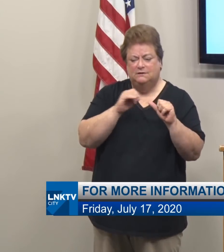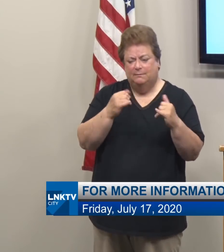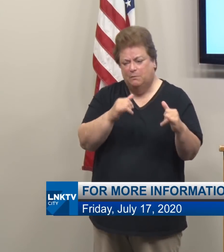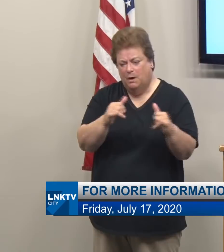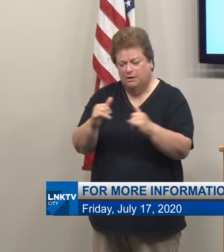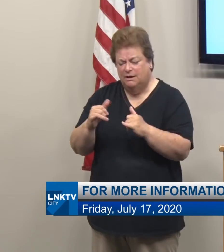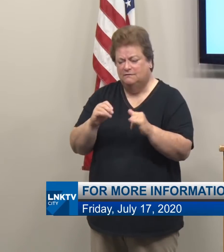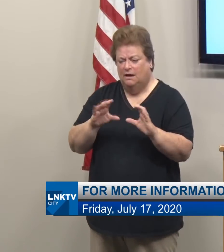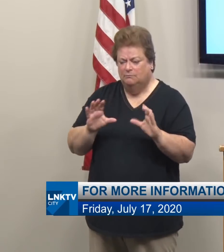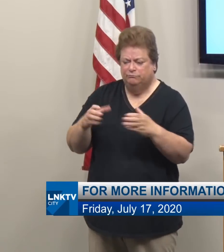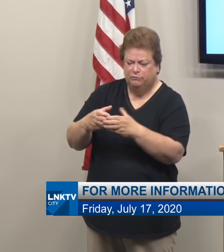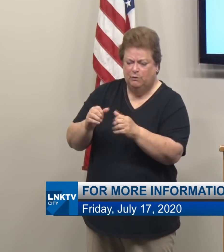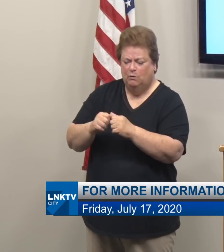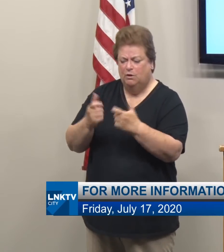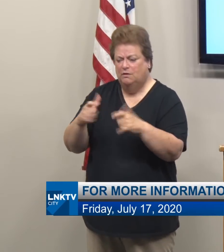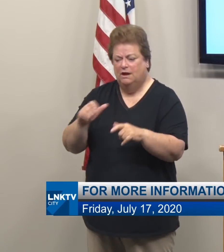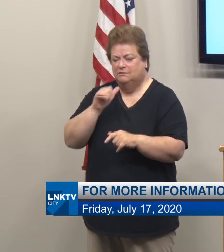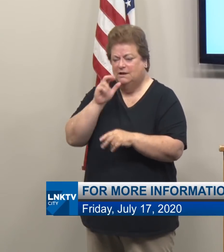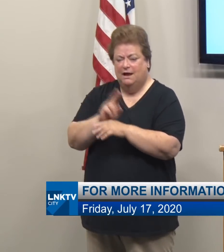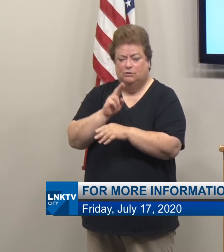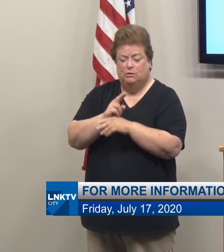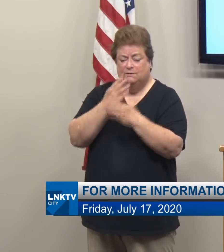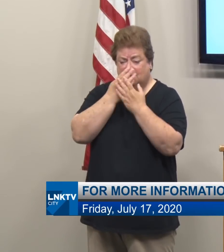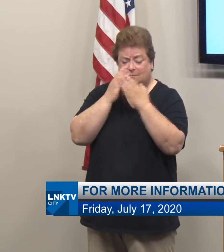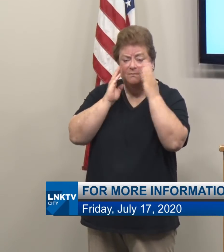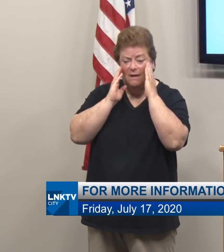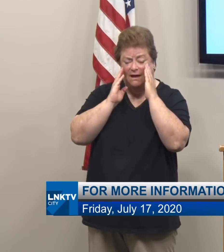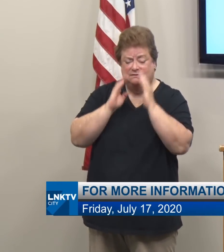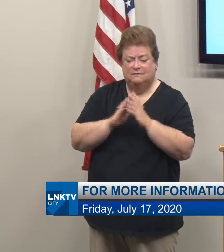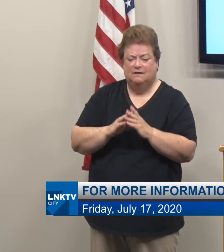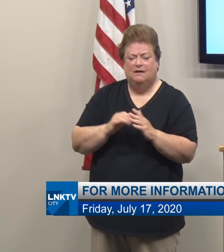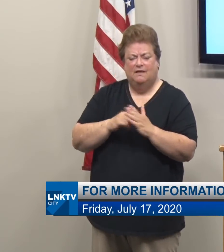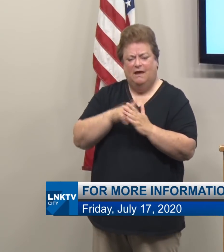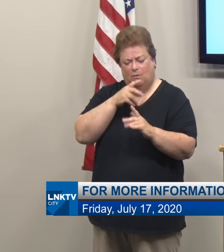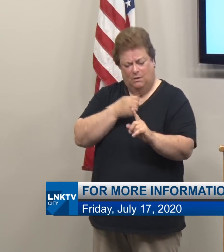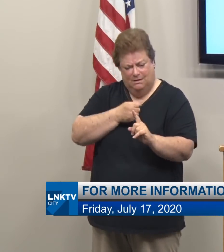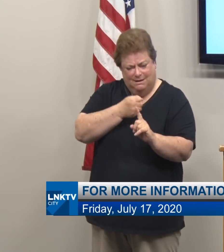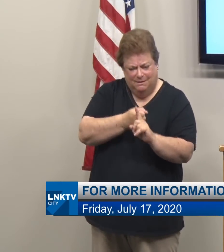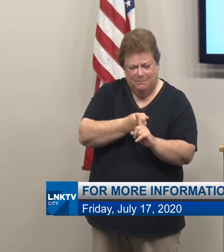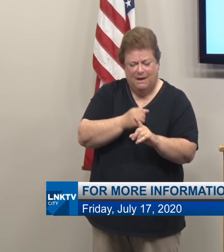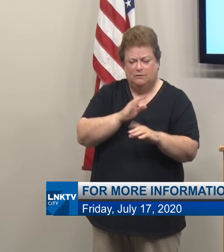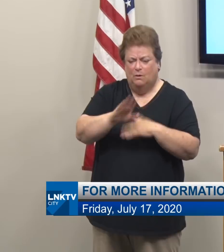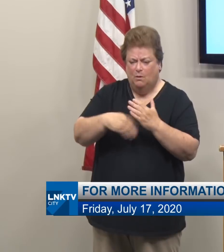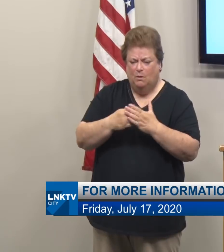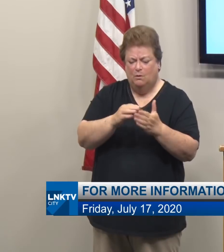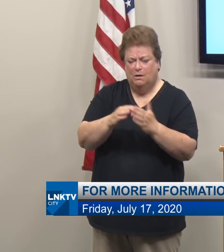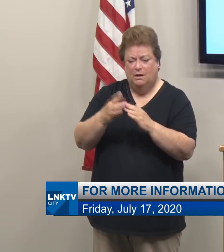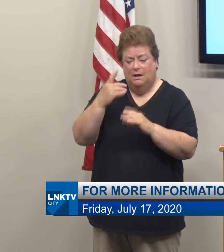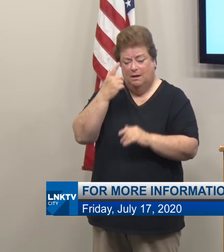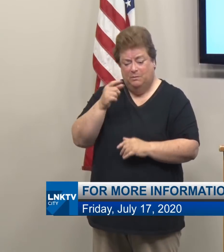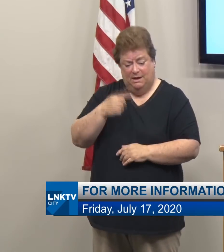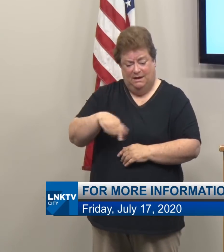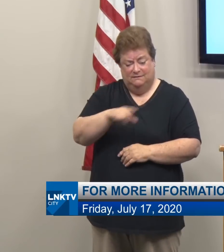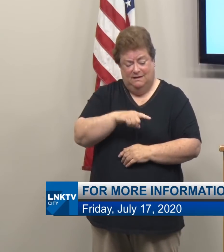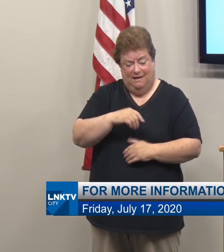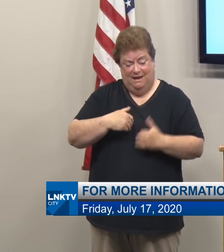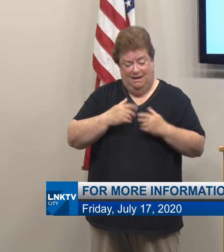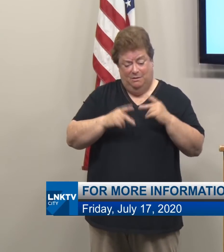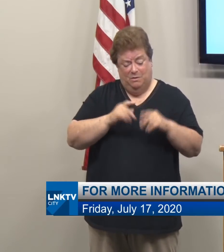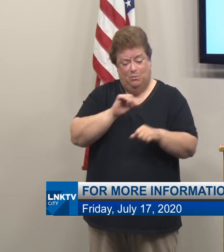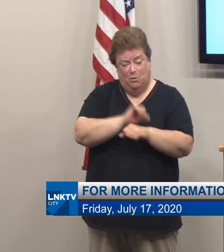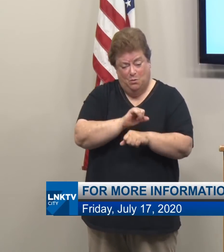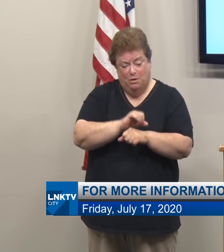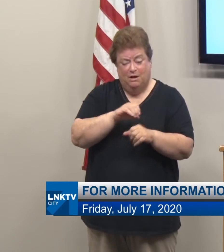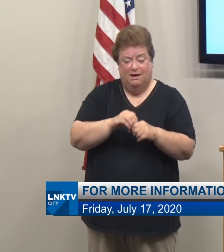large groups without wearing face coverings. This impacts the whole community because the vast majority of these young people work in food service and healthcare